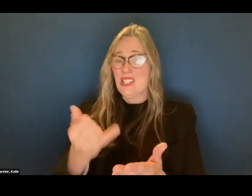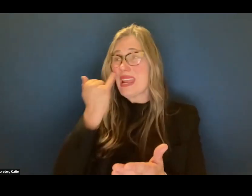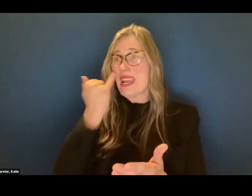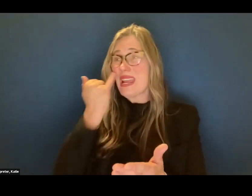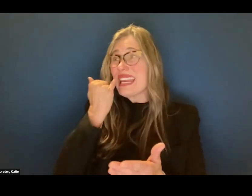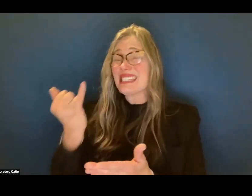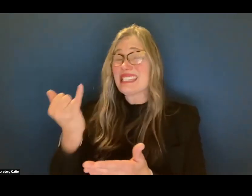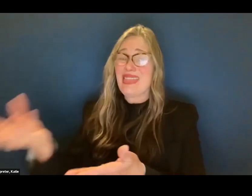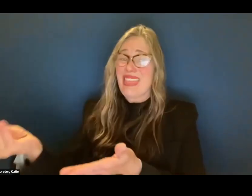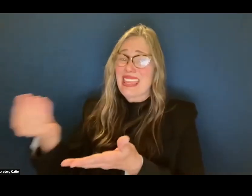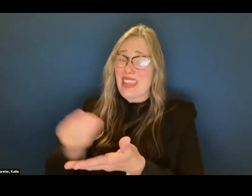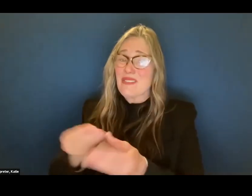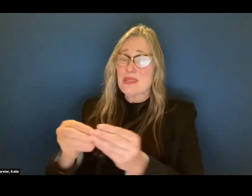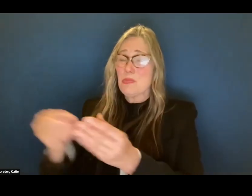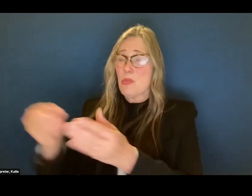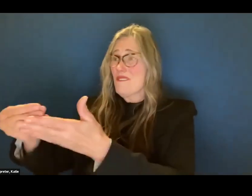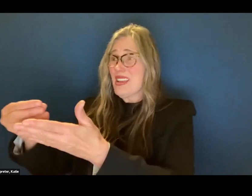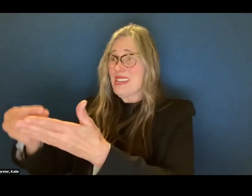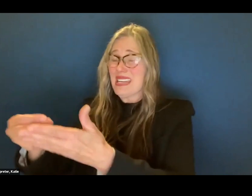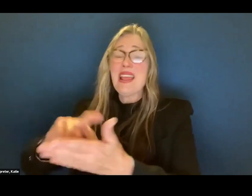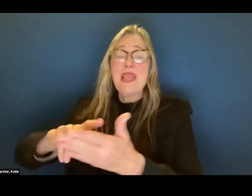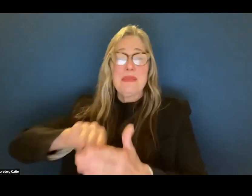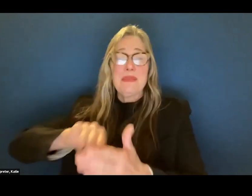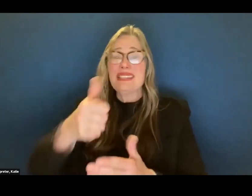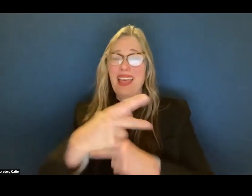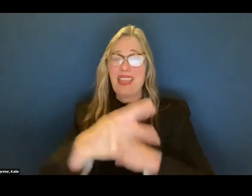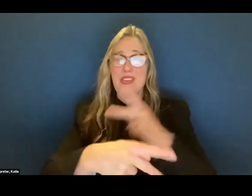expenditures. Next slide, please.